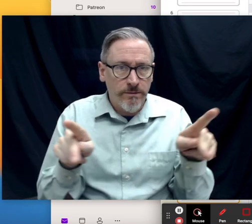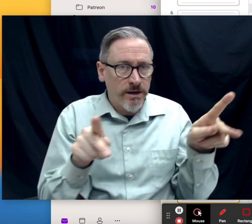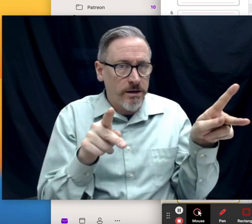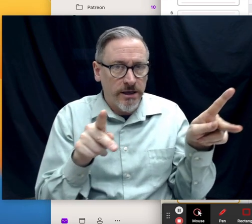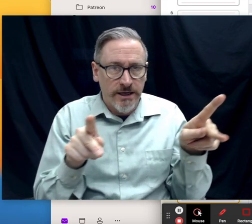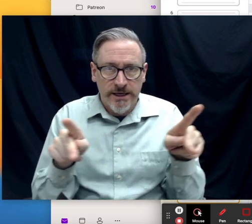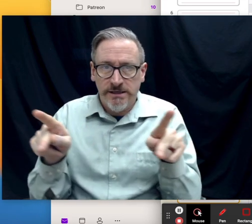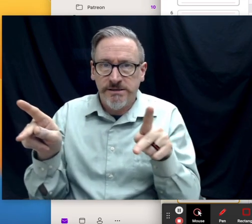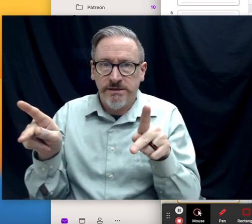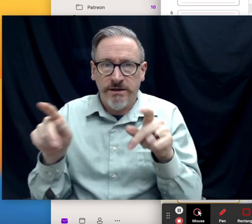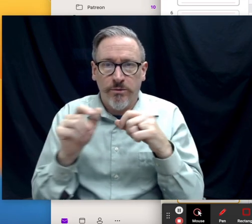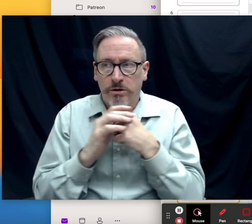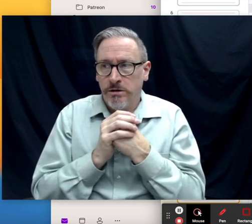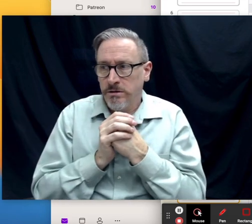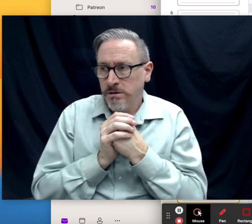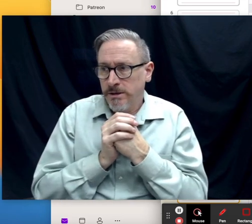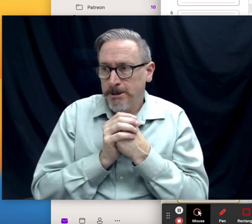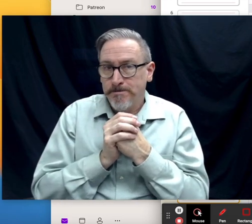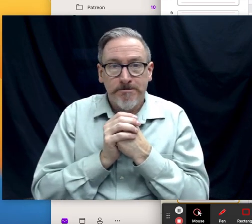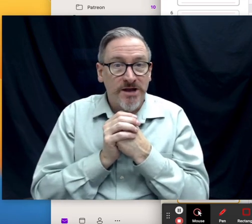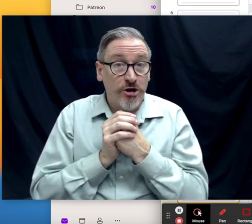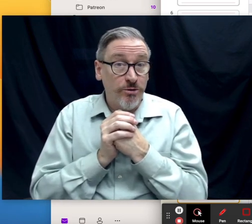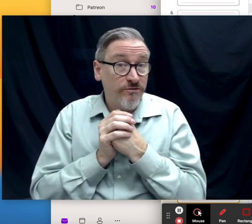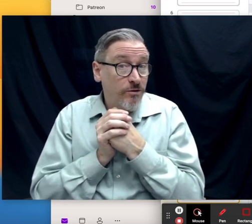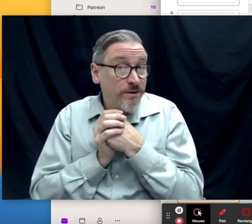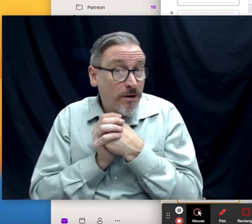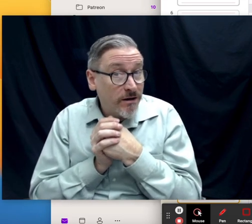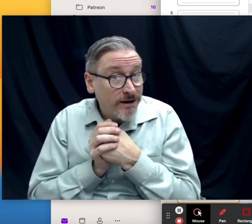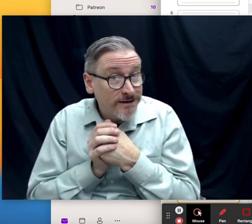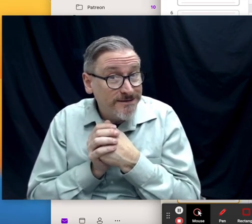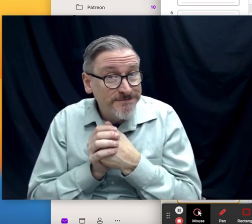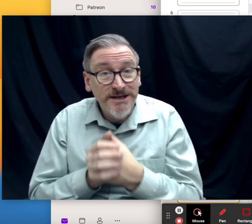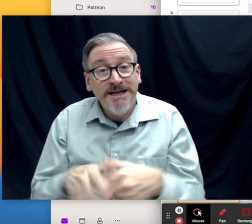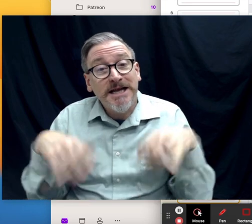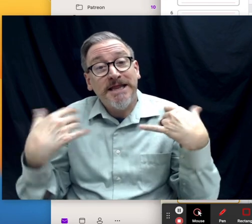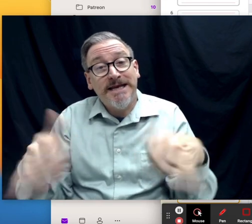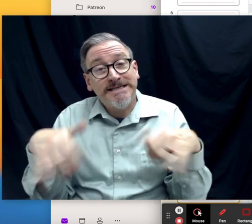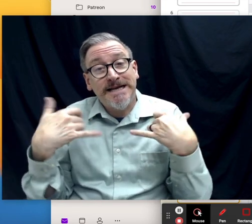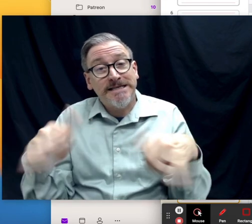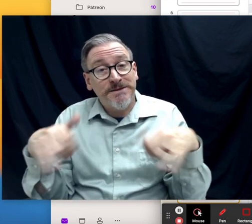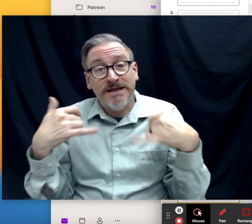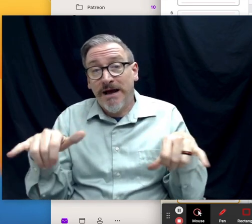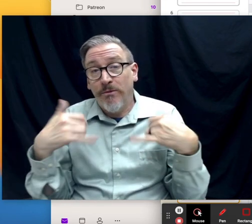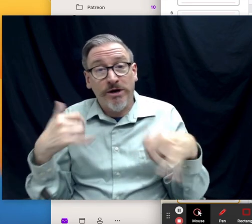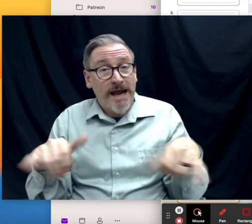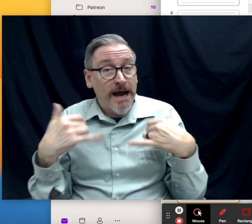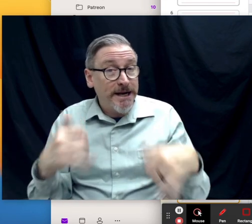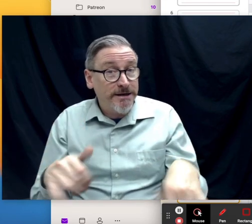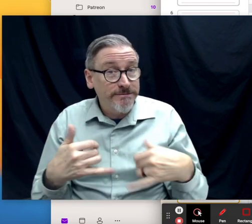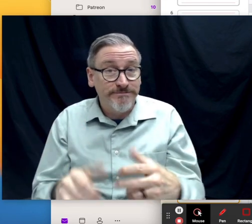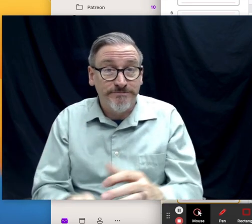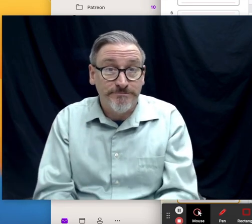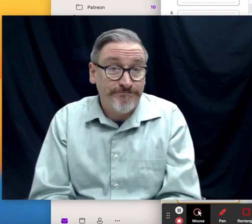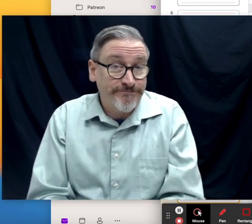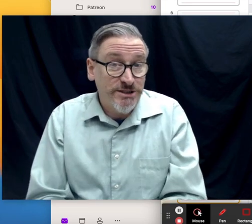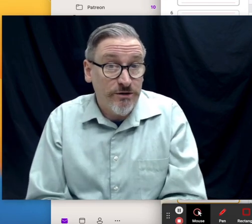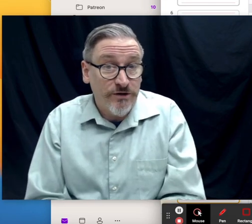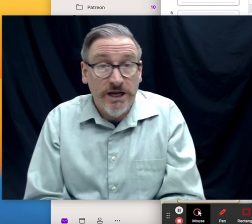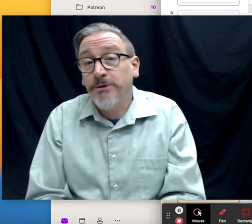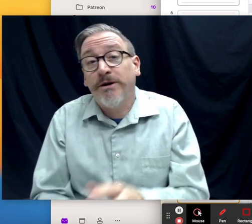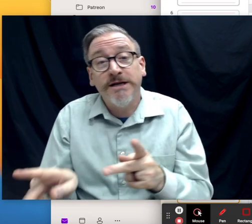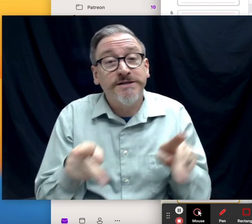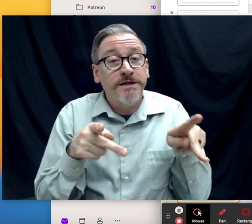uniform it is, the more uniform the party is. This tends to be a lot more chaotic.